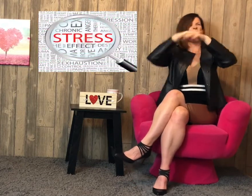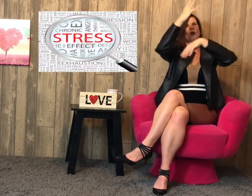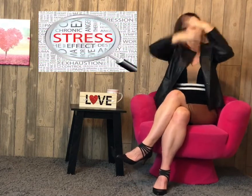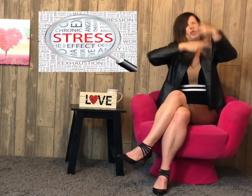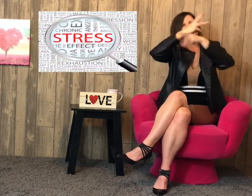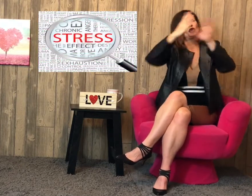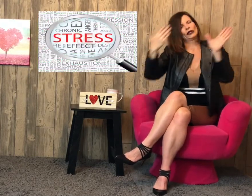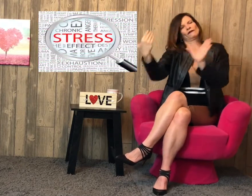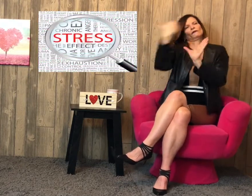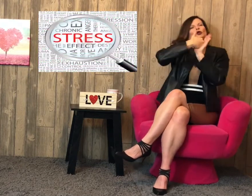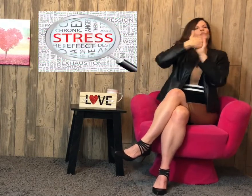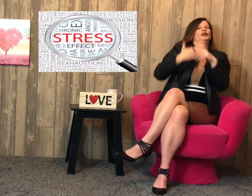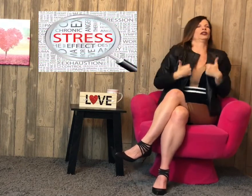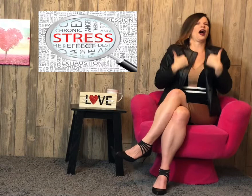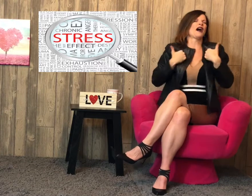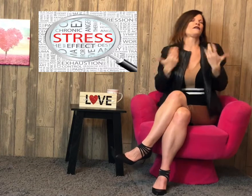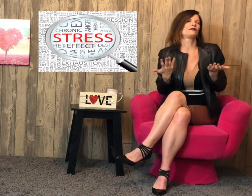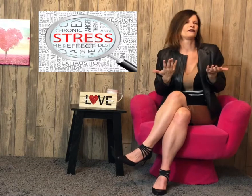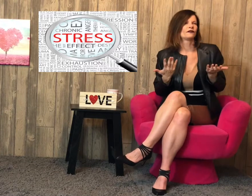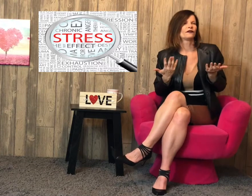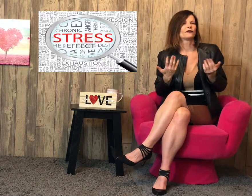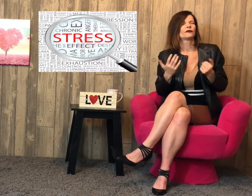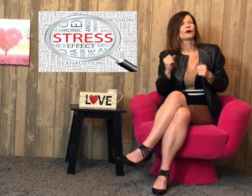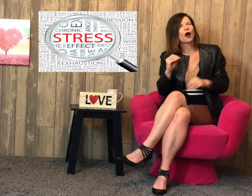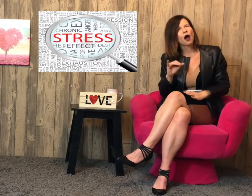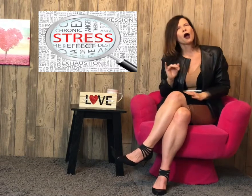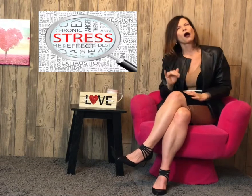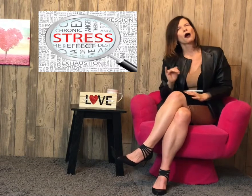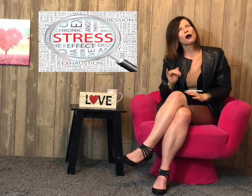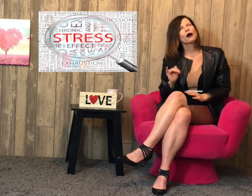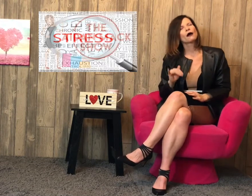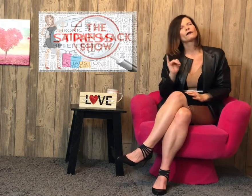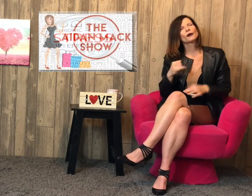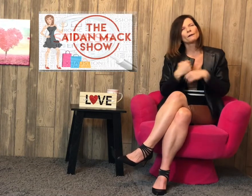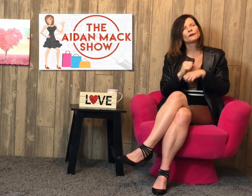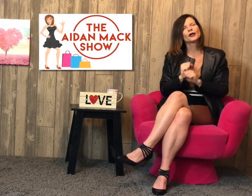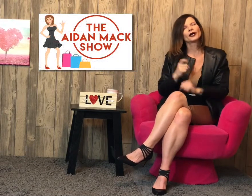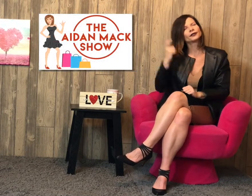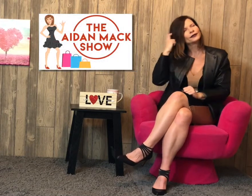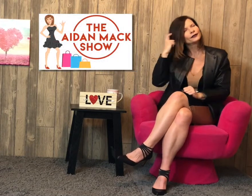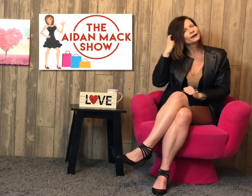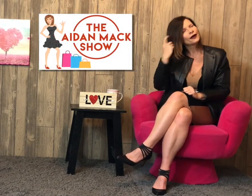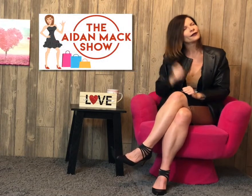goes on in this world and gets in the way of our lives. It makes so much sense.